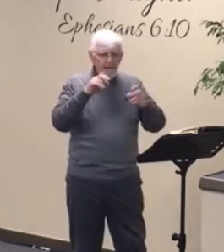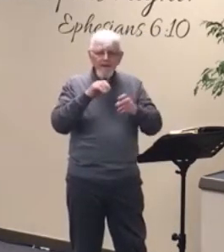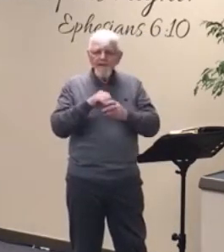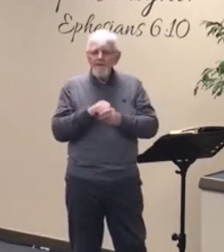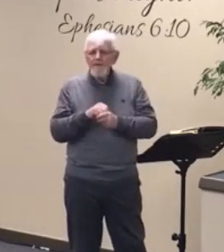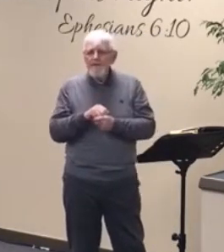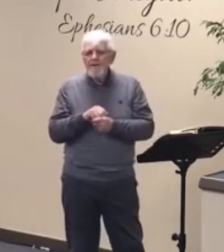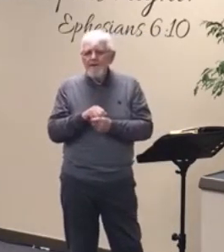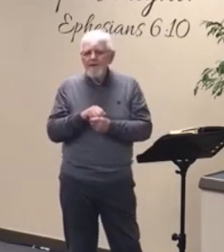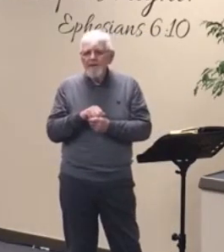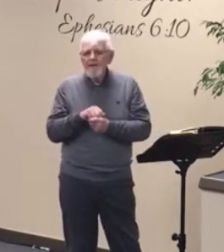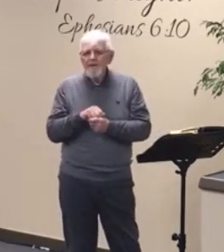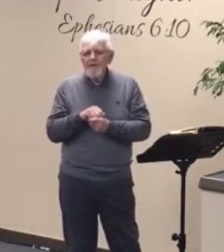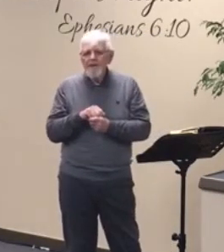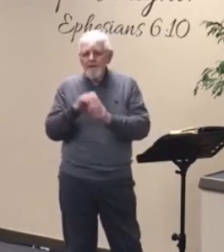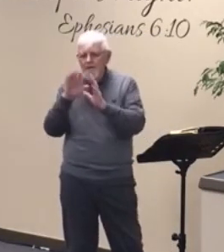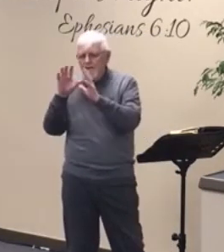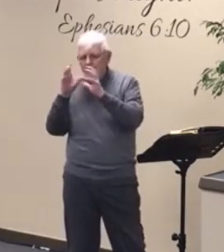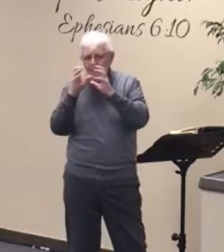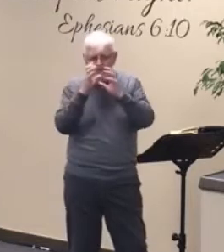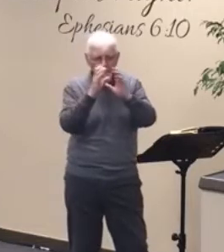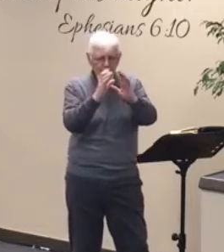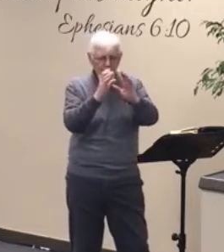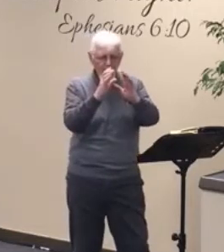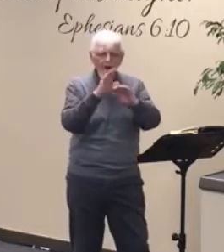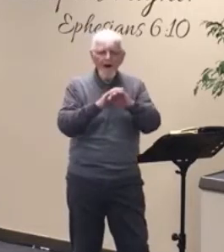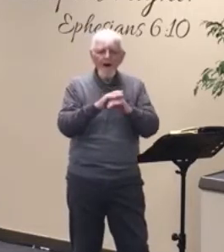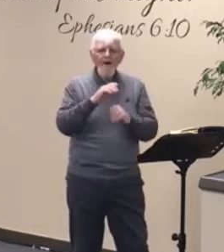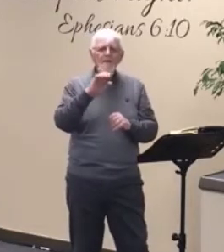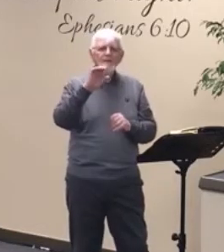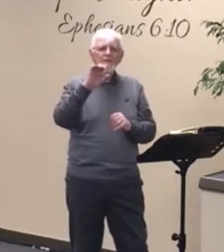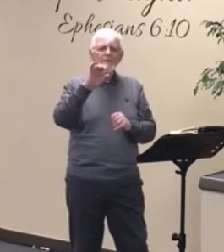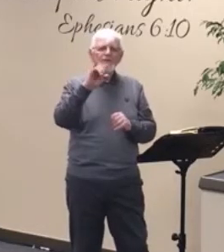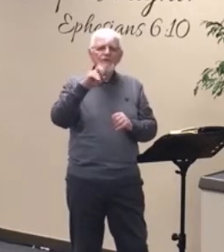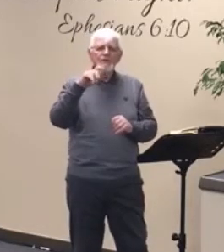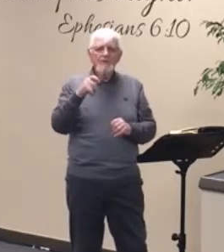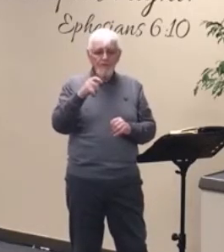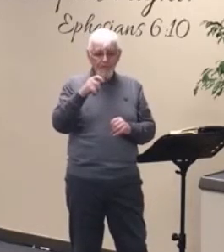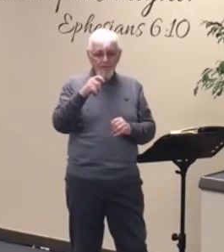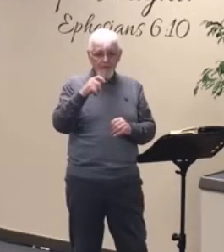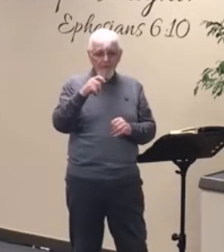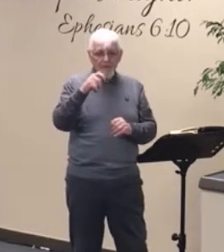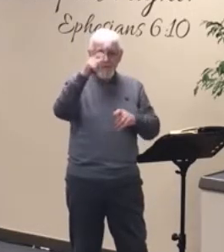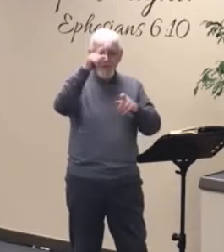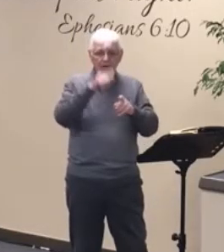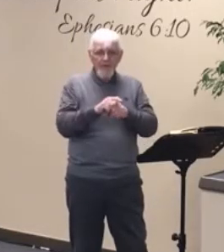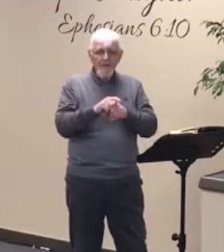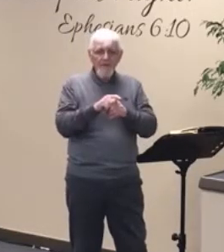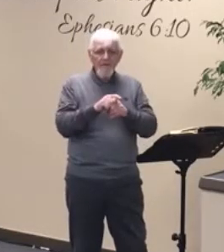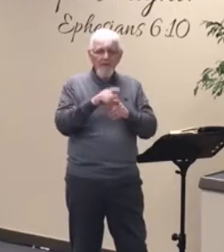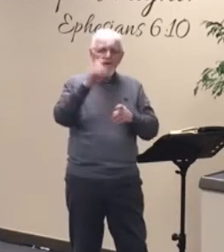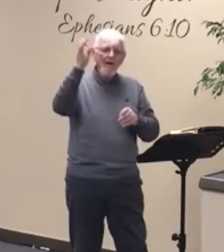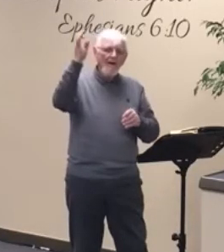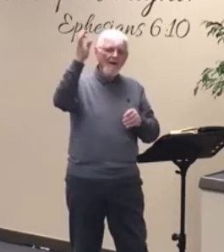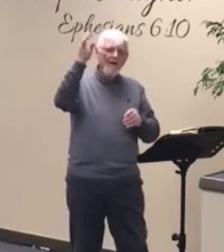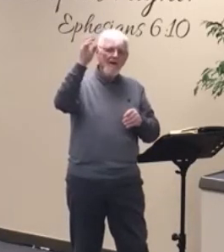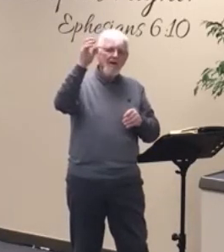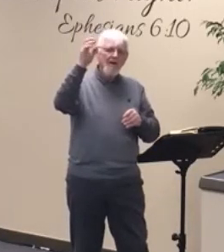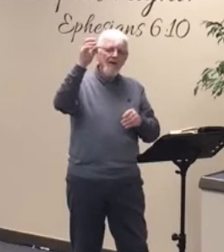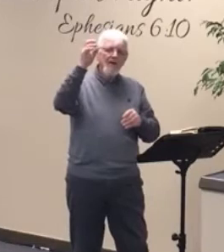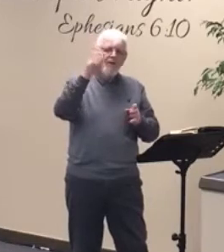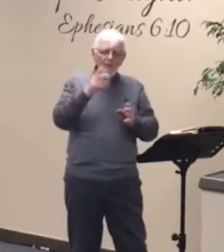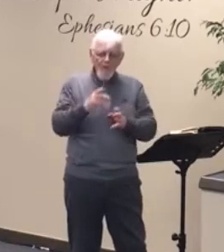get into, focusing on Joseph's brethren, is the process of humbling. The process of